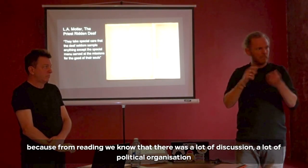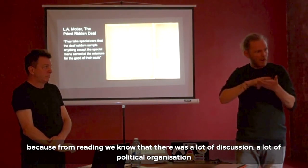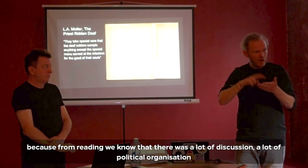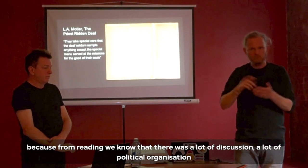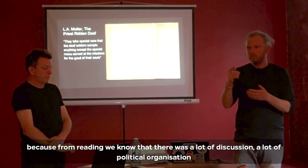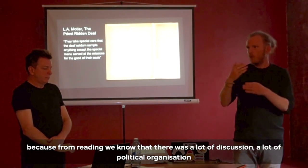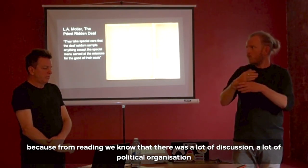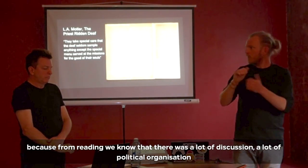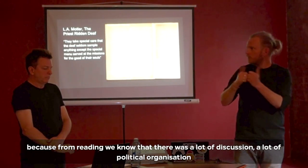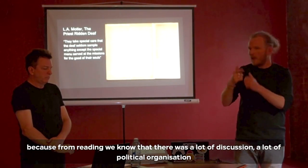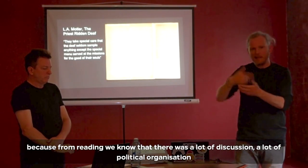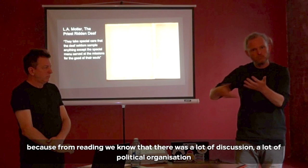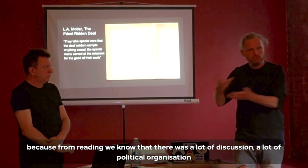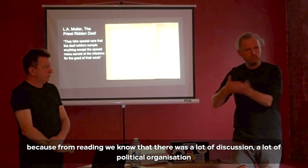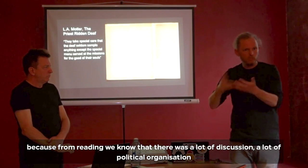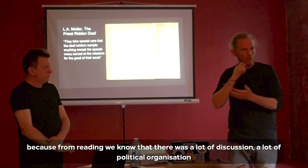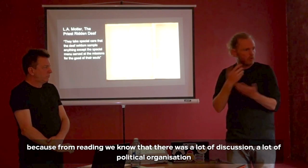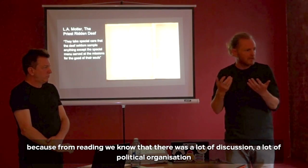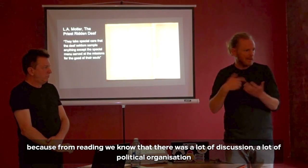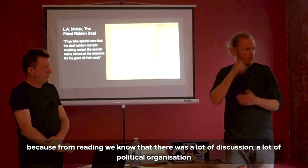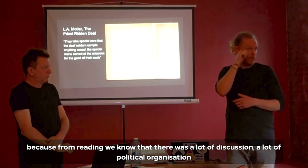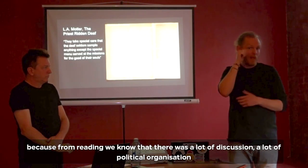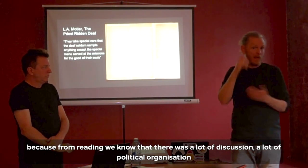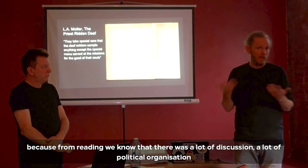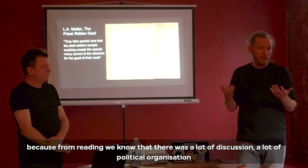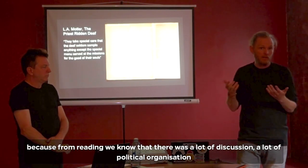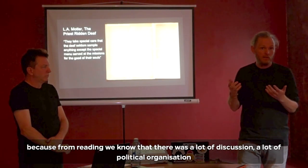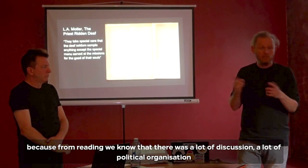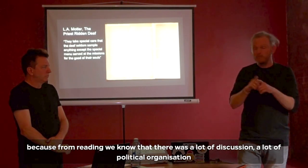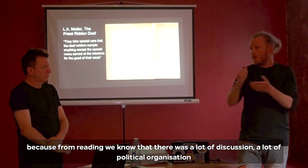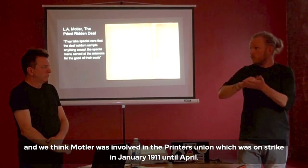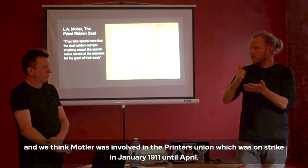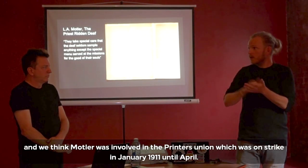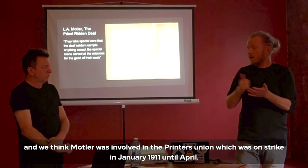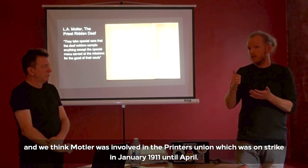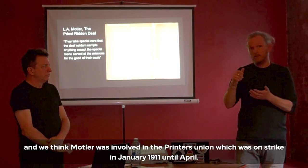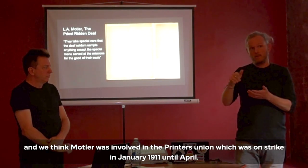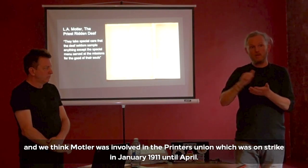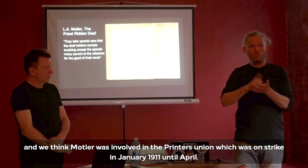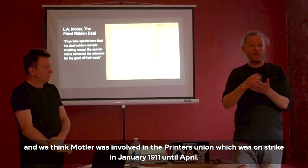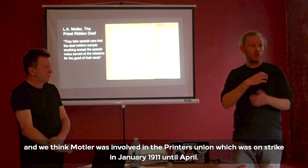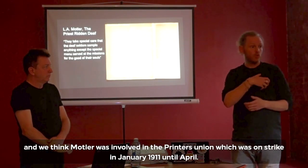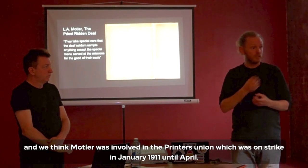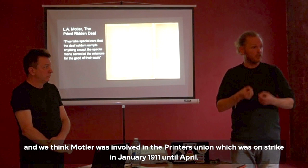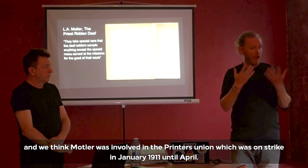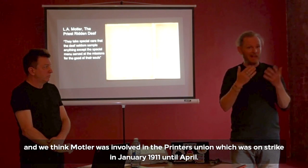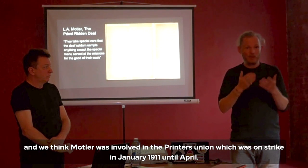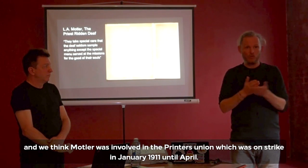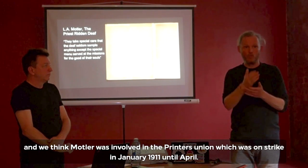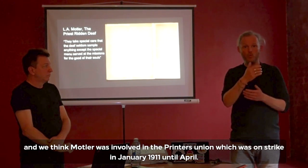from reading we know that there was a lot of discussion, a lot of political organisation, and Motler was involved in printed